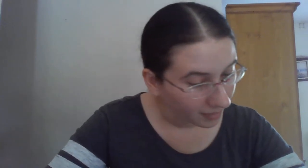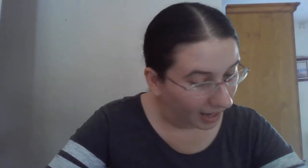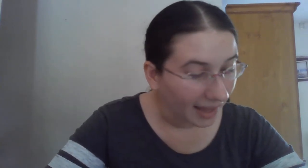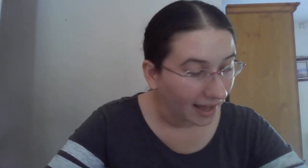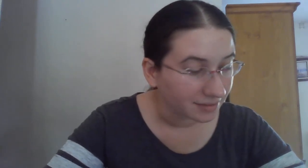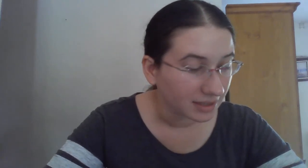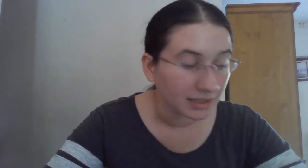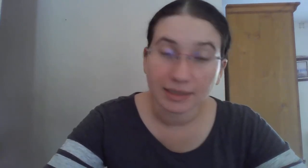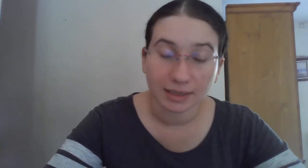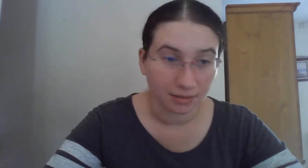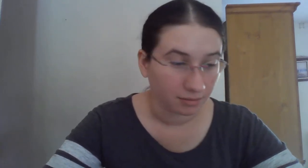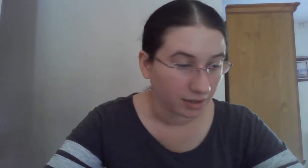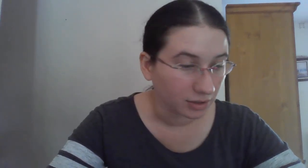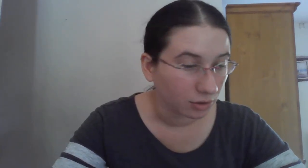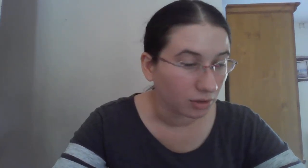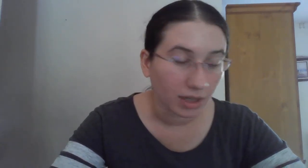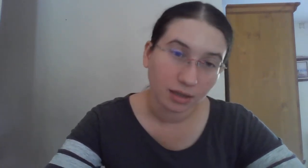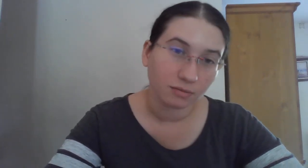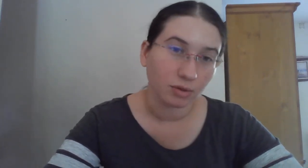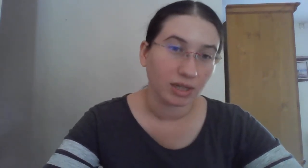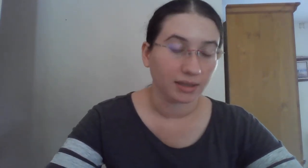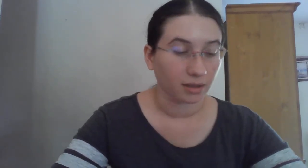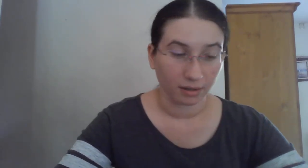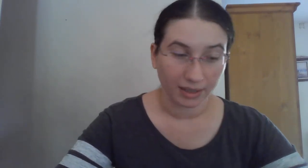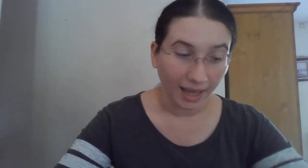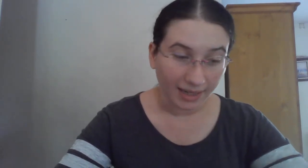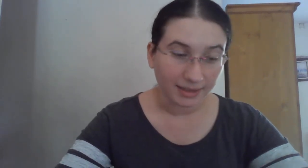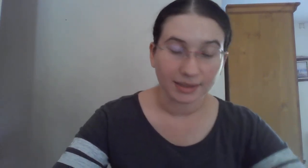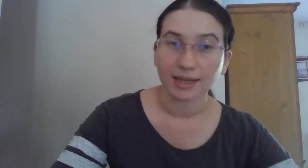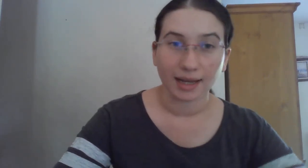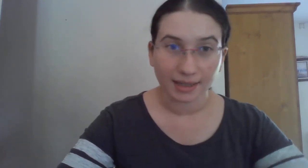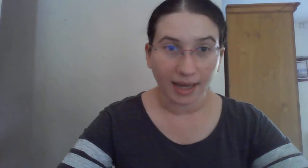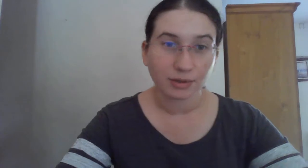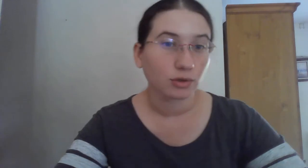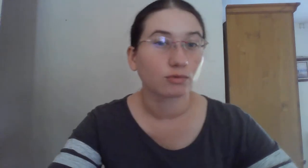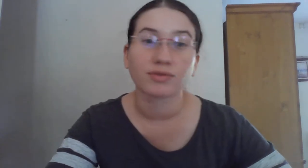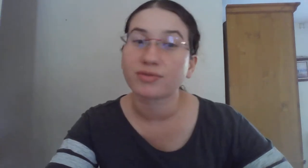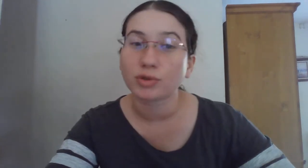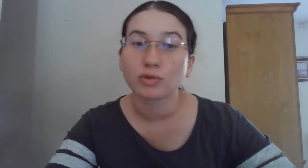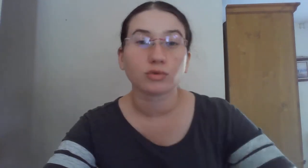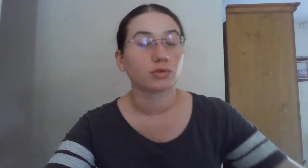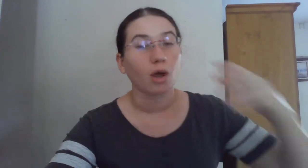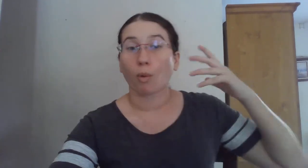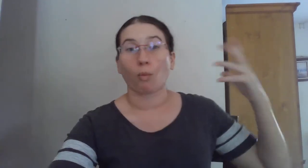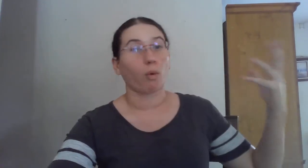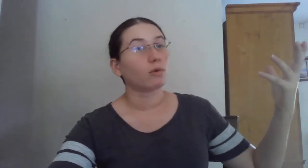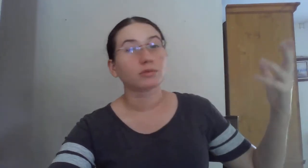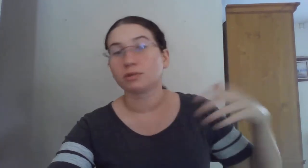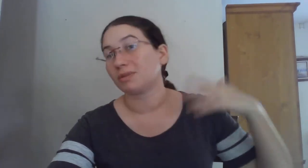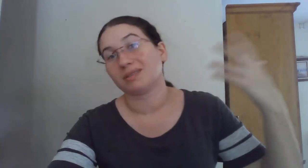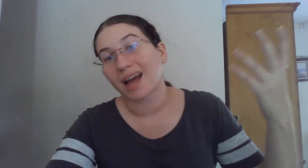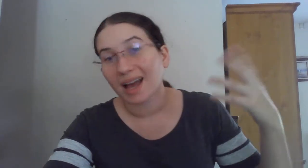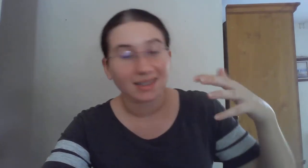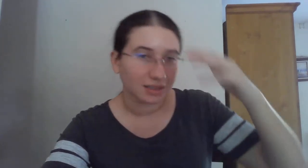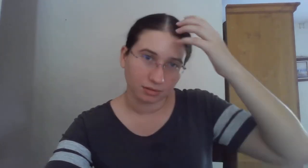I haven't eaten, right? So the negative modals are can't, not yet, refuse, won't, will not, stuff